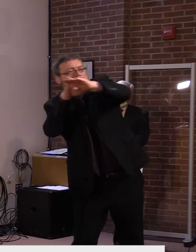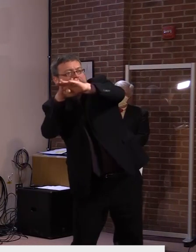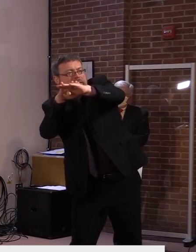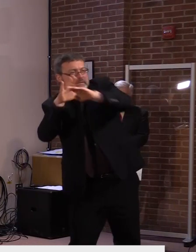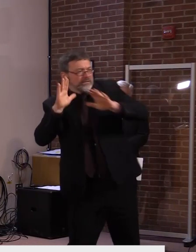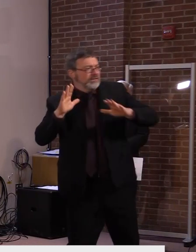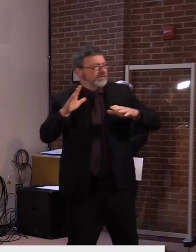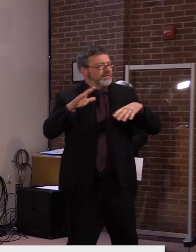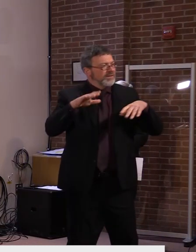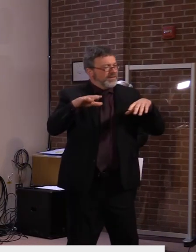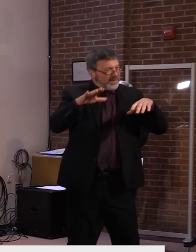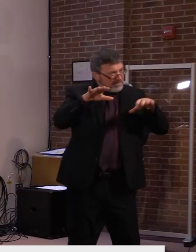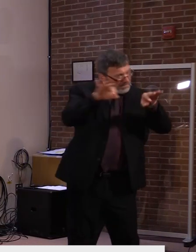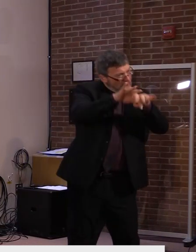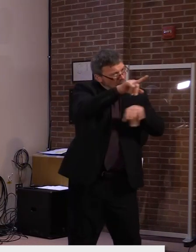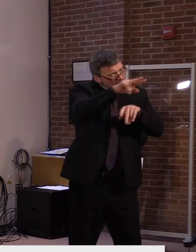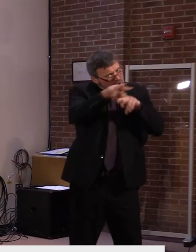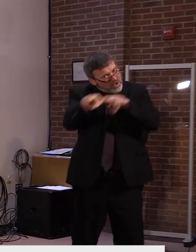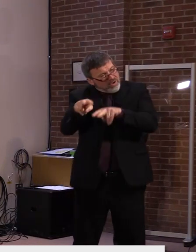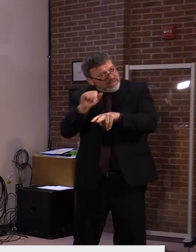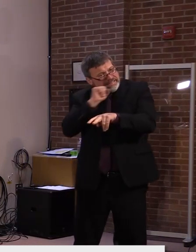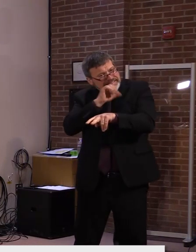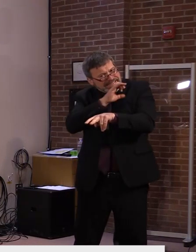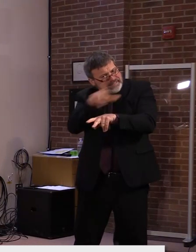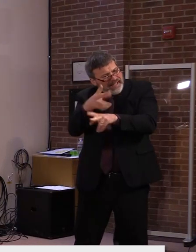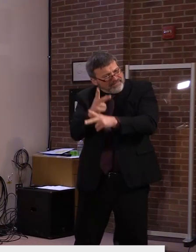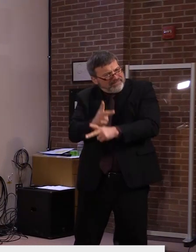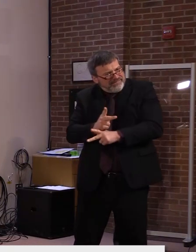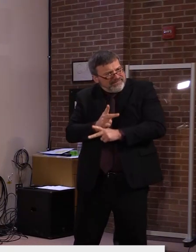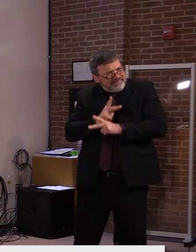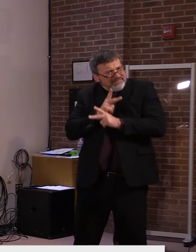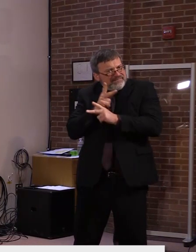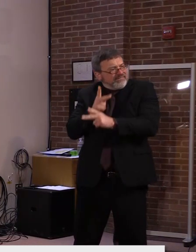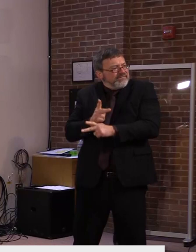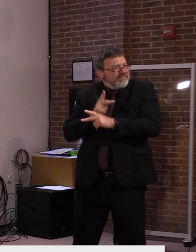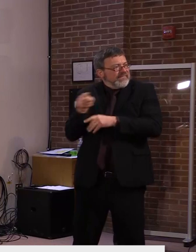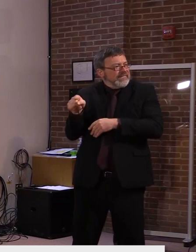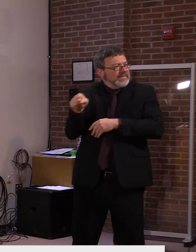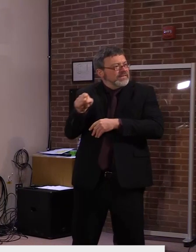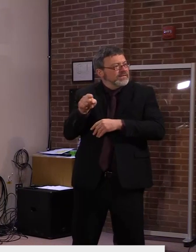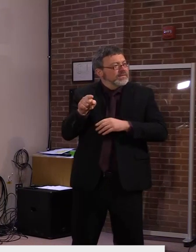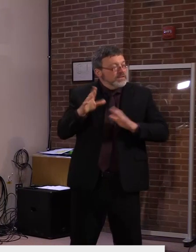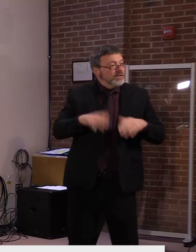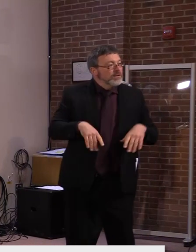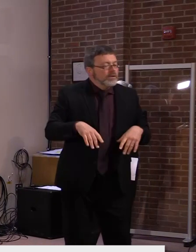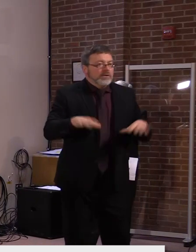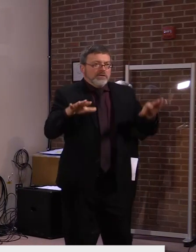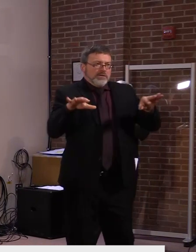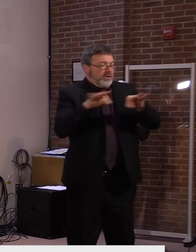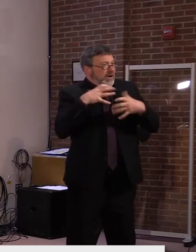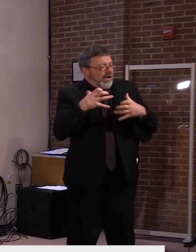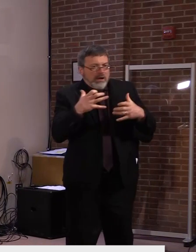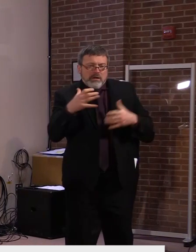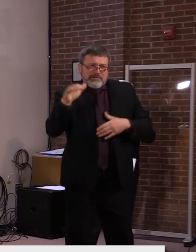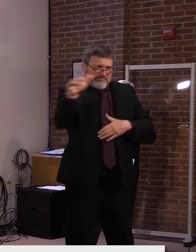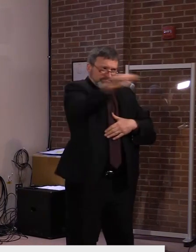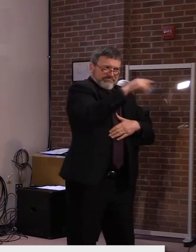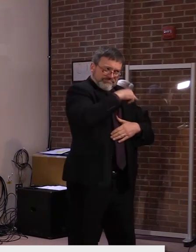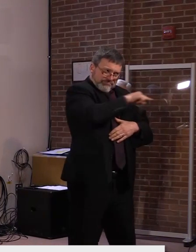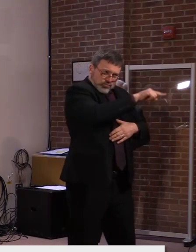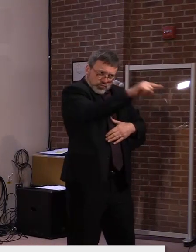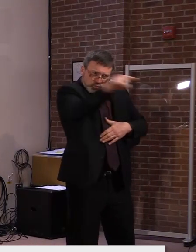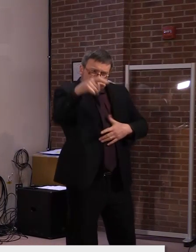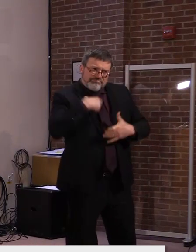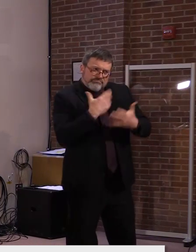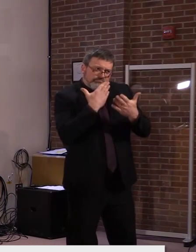Lastly, I want to express my thanks to Vermonters who continue to do the right thing. We'd be in a much different place